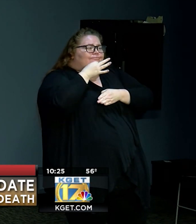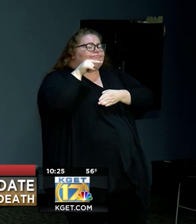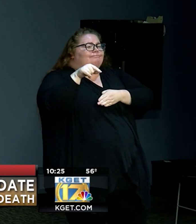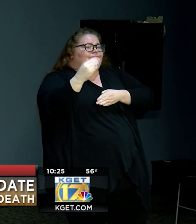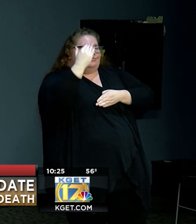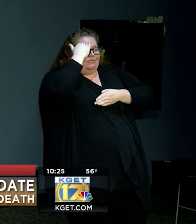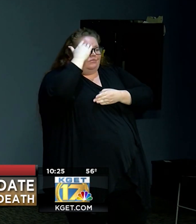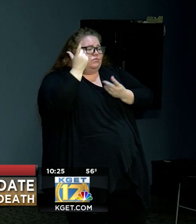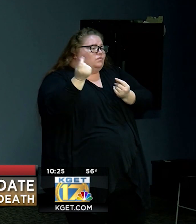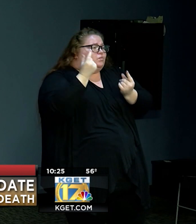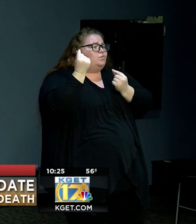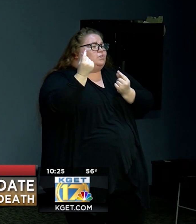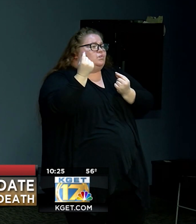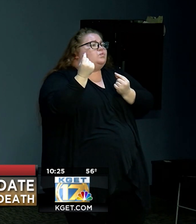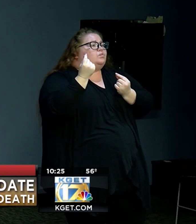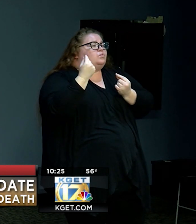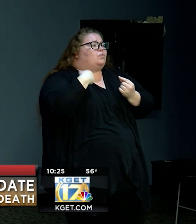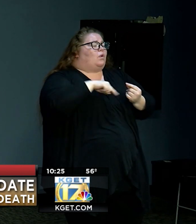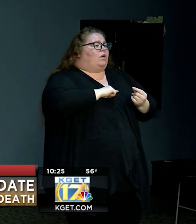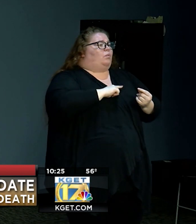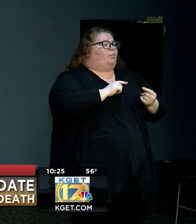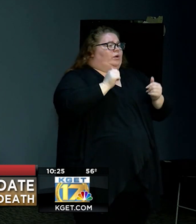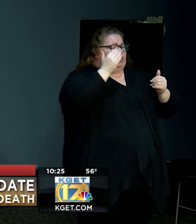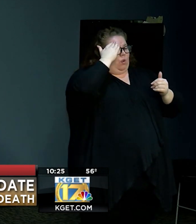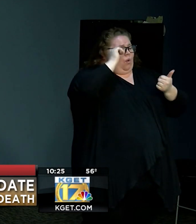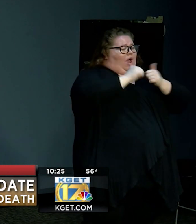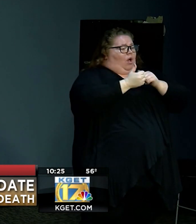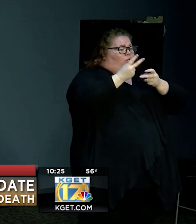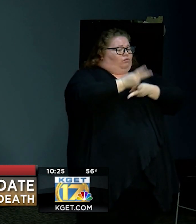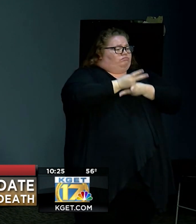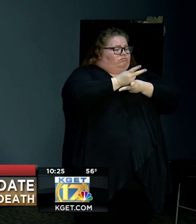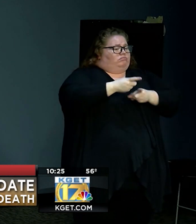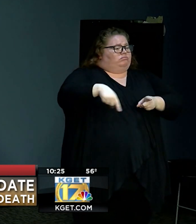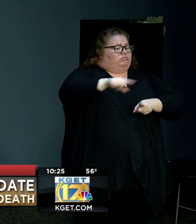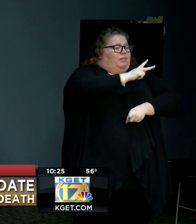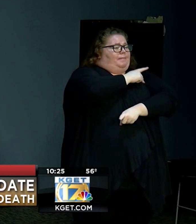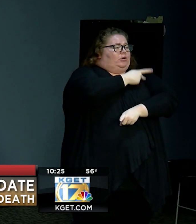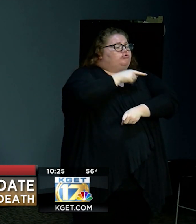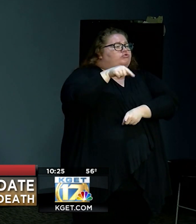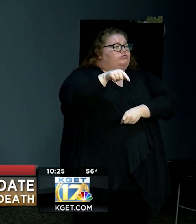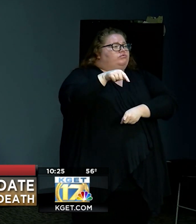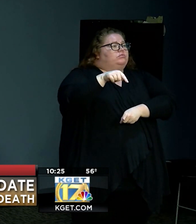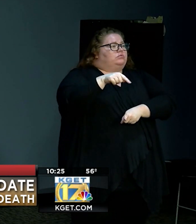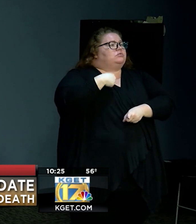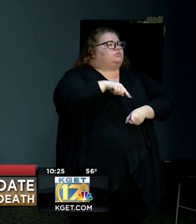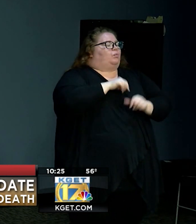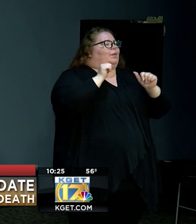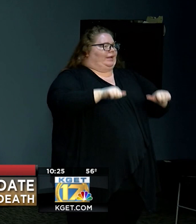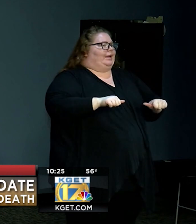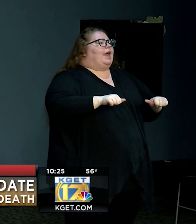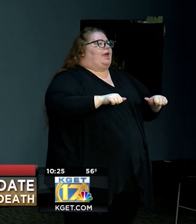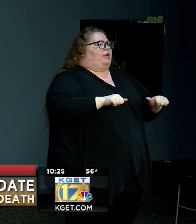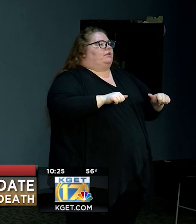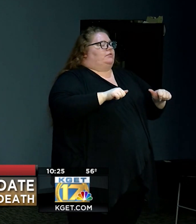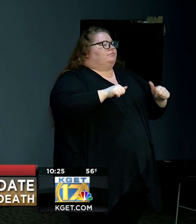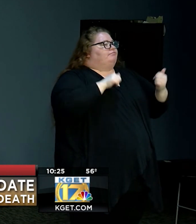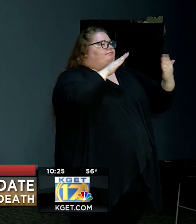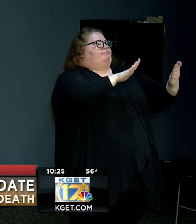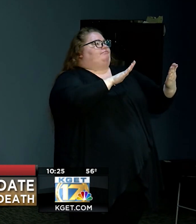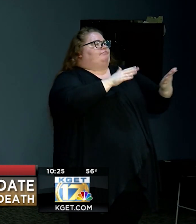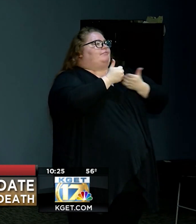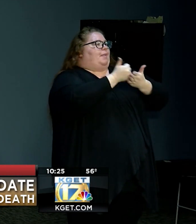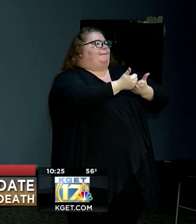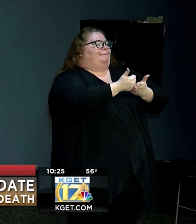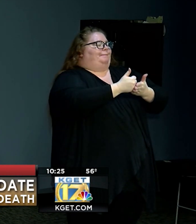the disease. We know how to care for patients. We will be prepared, and we'll be able to meet the needs of our community on the healthcare front. Thank